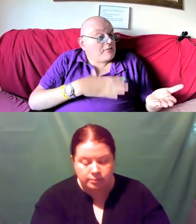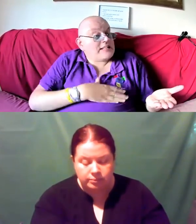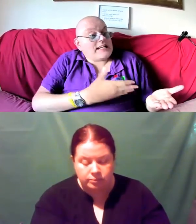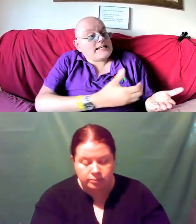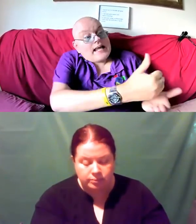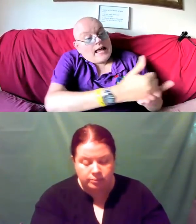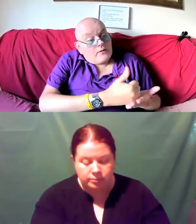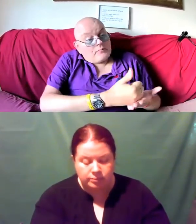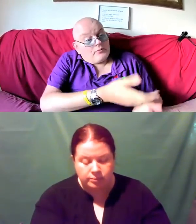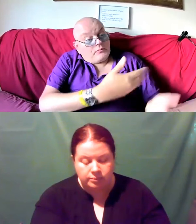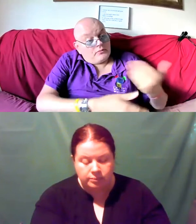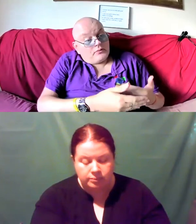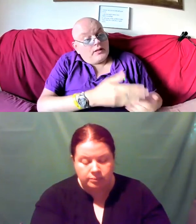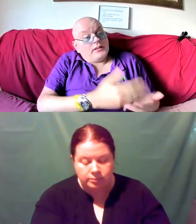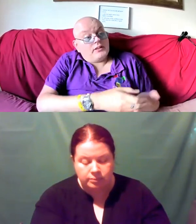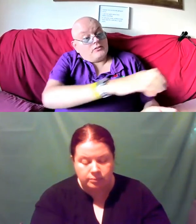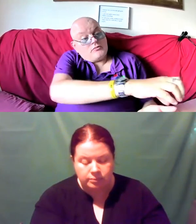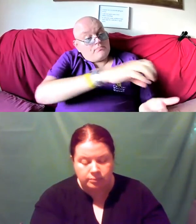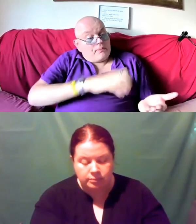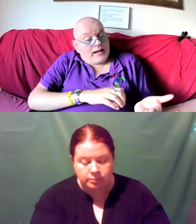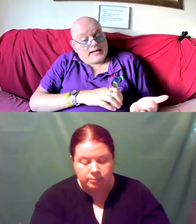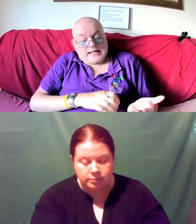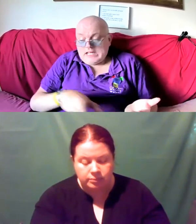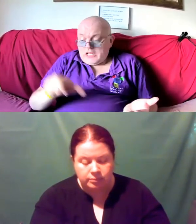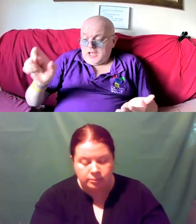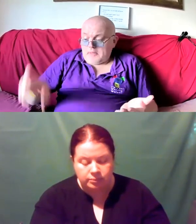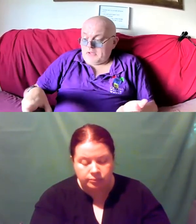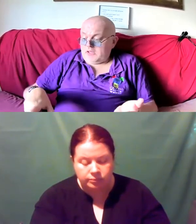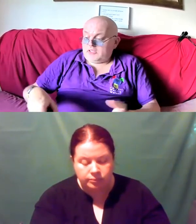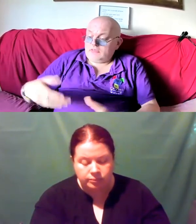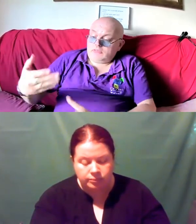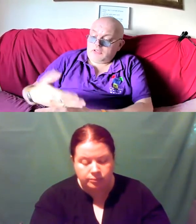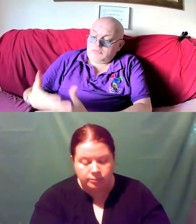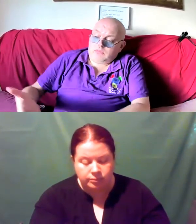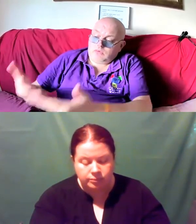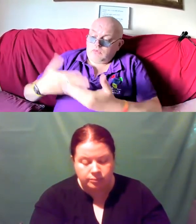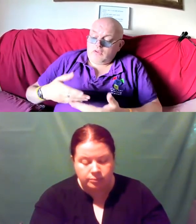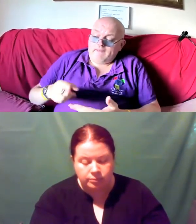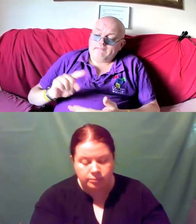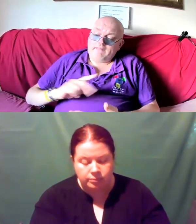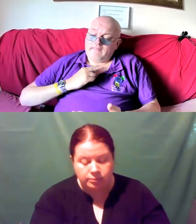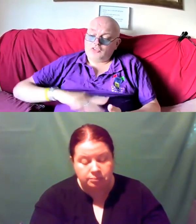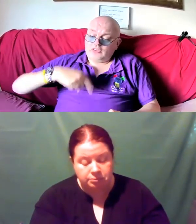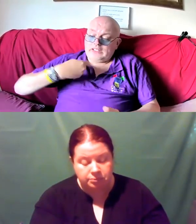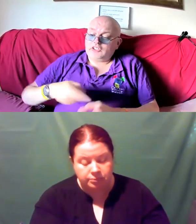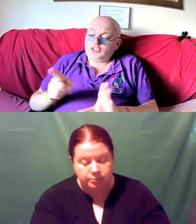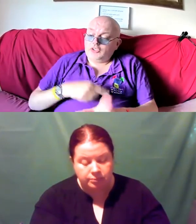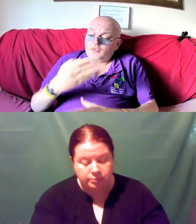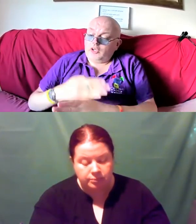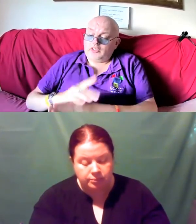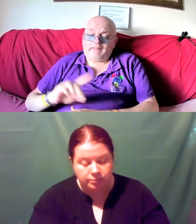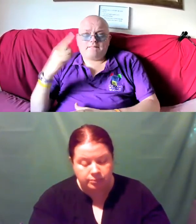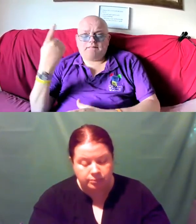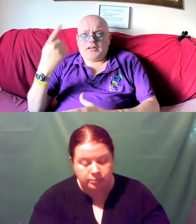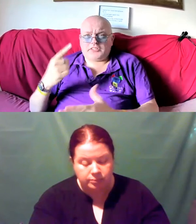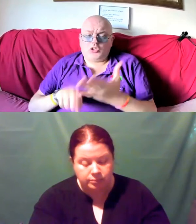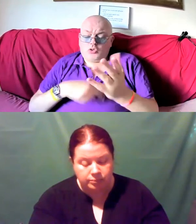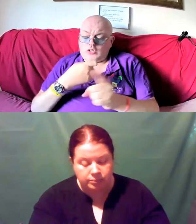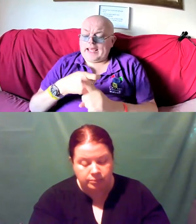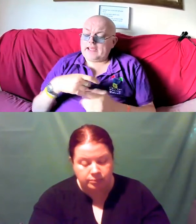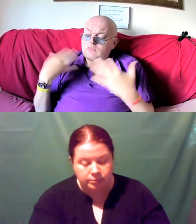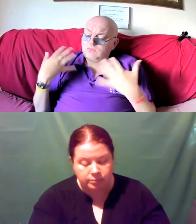managed to get the funds to employ what I think was the country's first full-time trans youth worker. So that